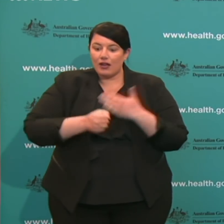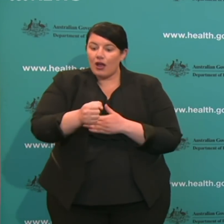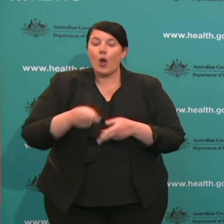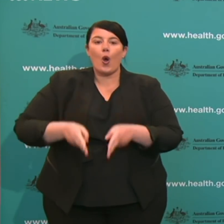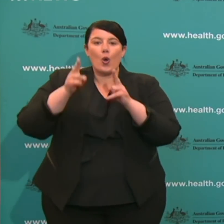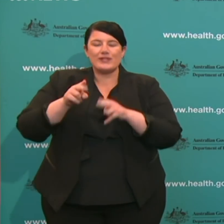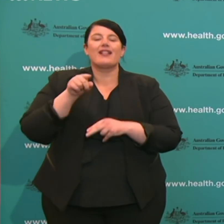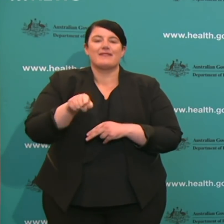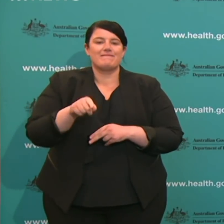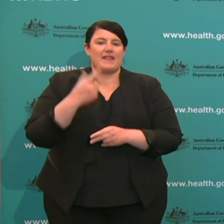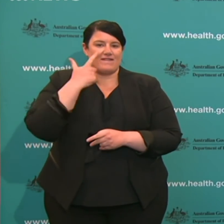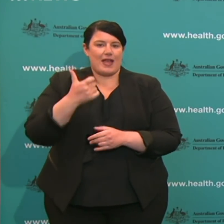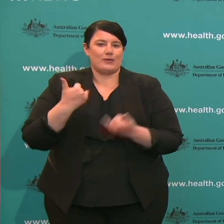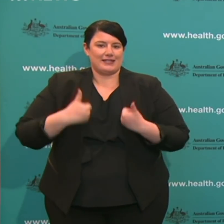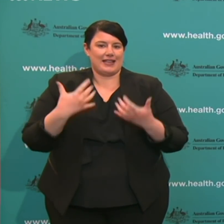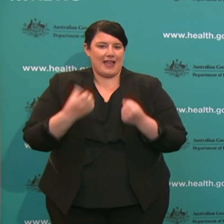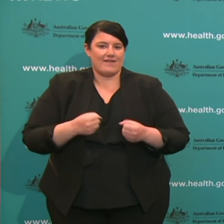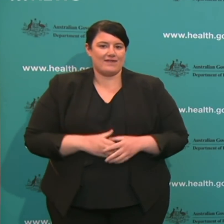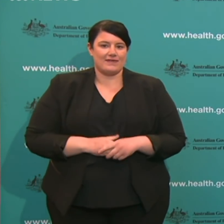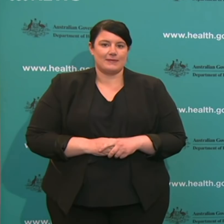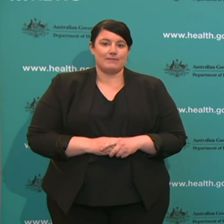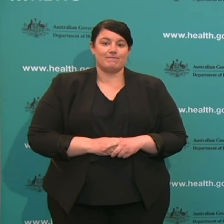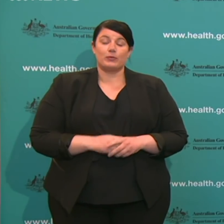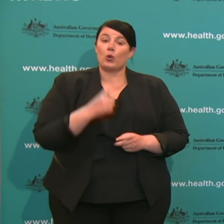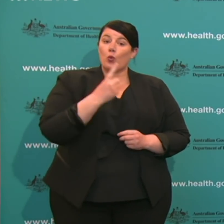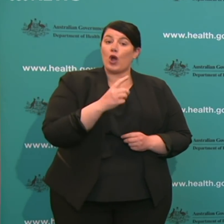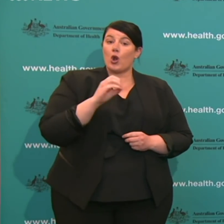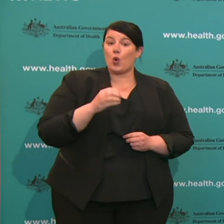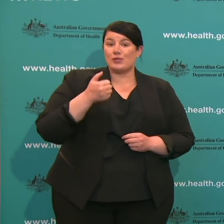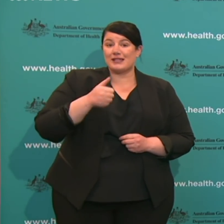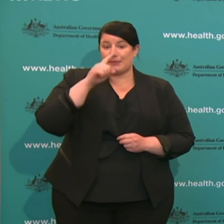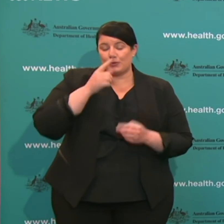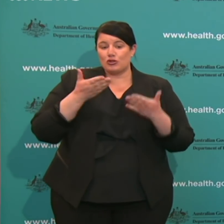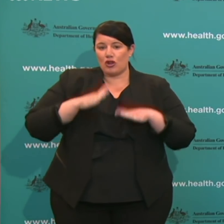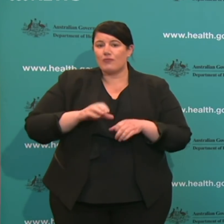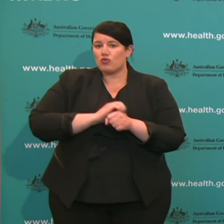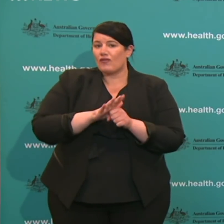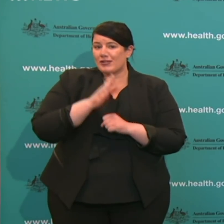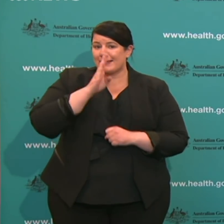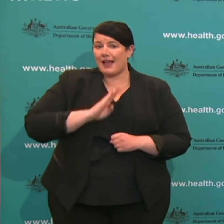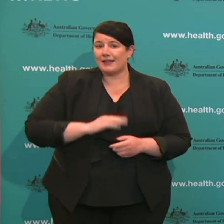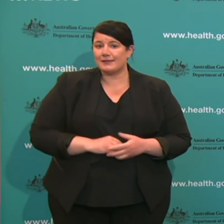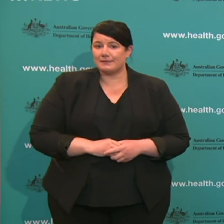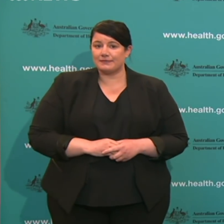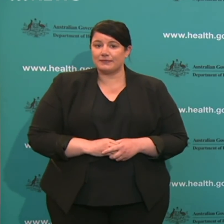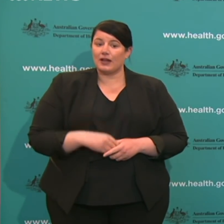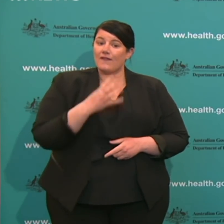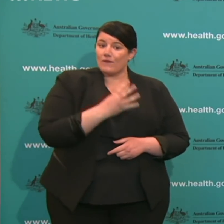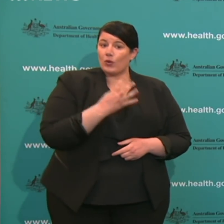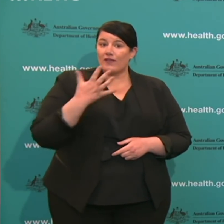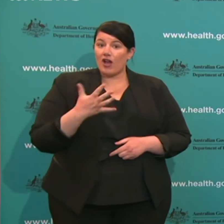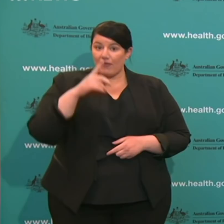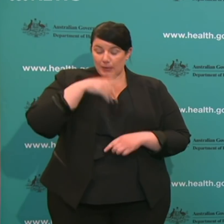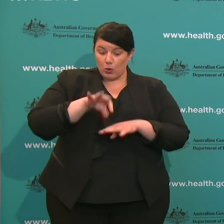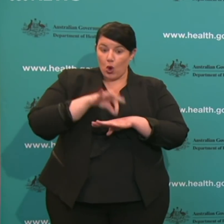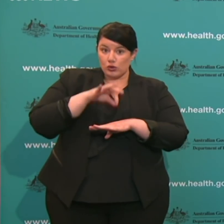quarantine. Tragically, 106 people have lost their lives to COVID-19. 45 people are currently in